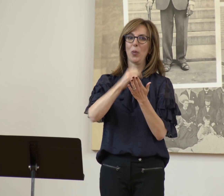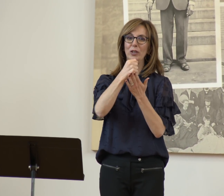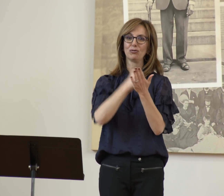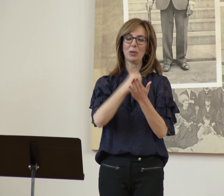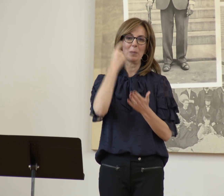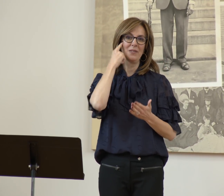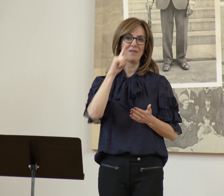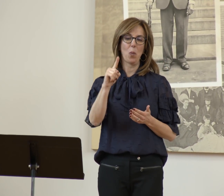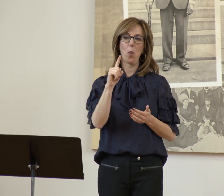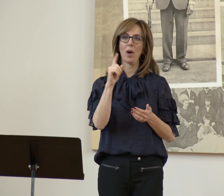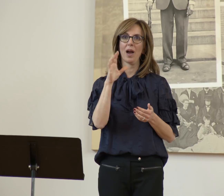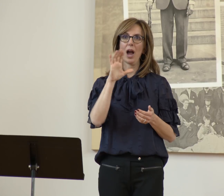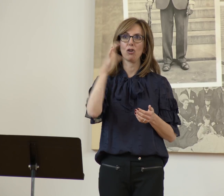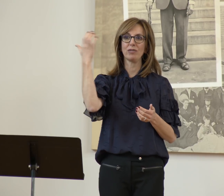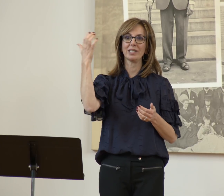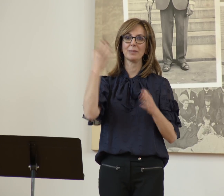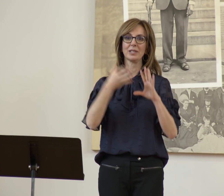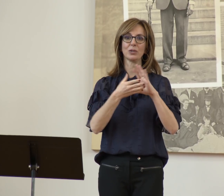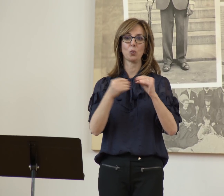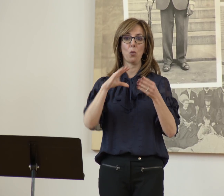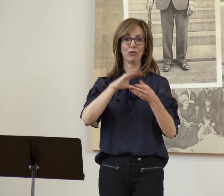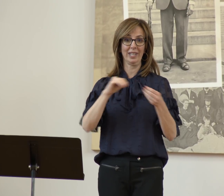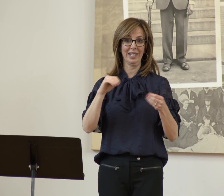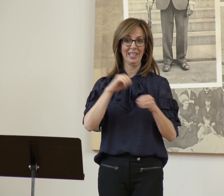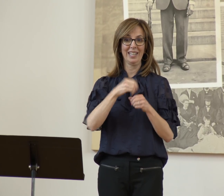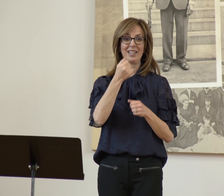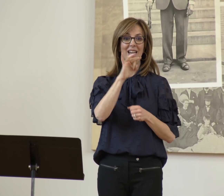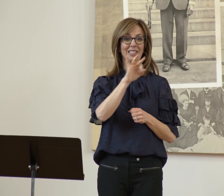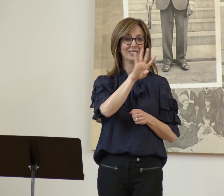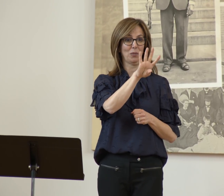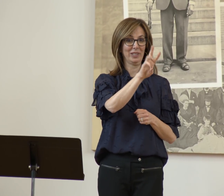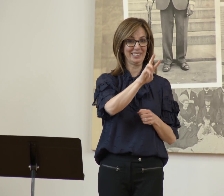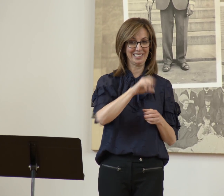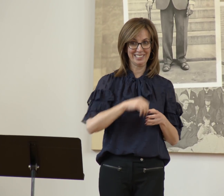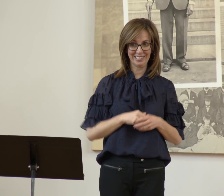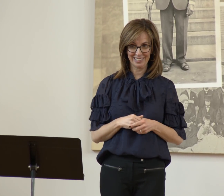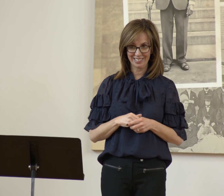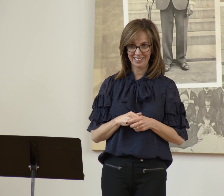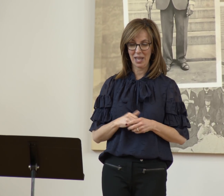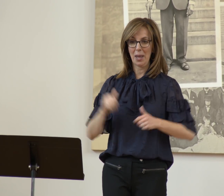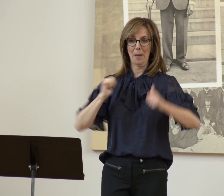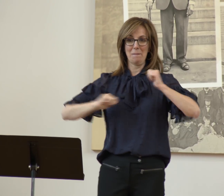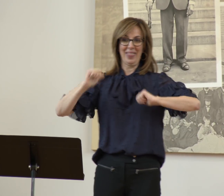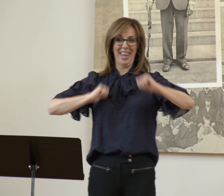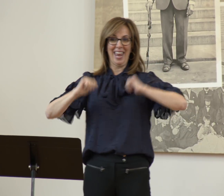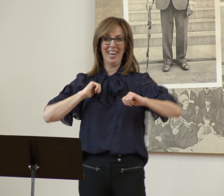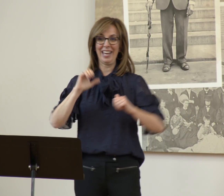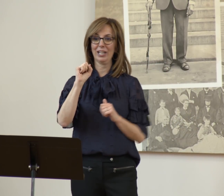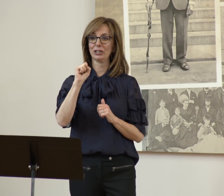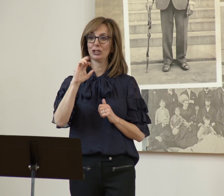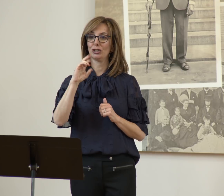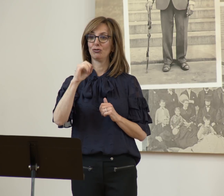scripts. He wrote scripts for a 1946 Christmas Carol play,